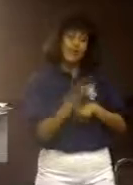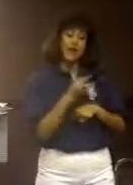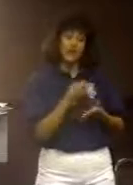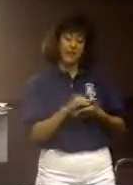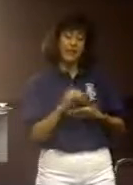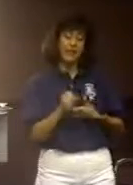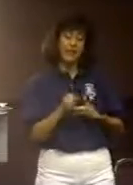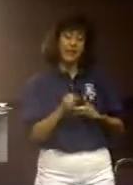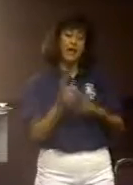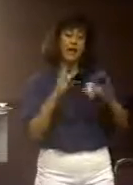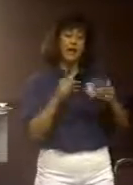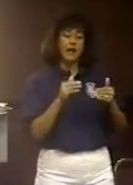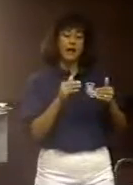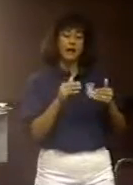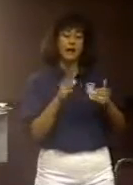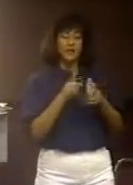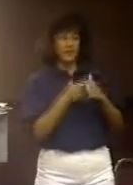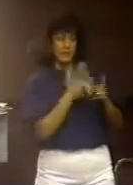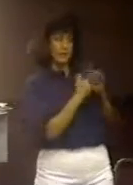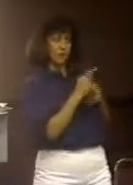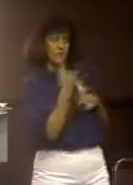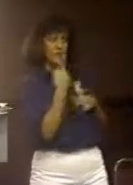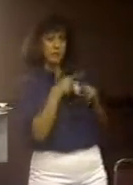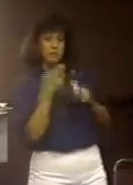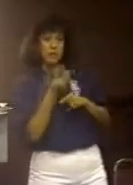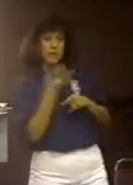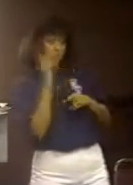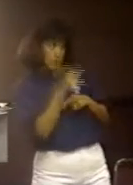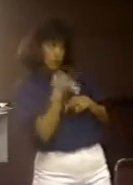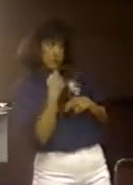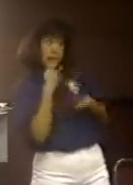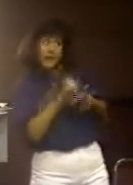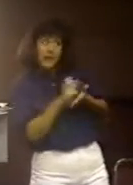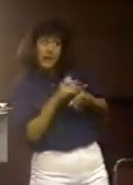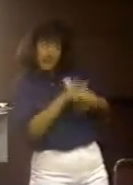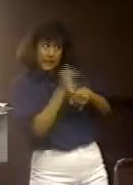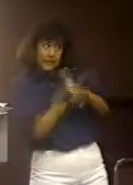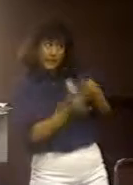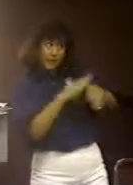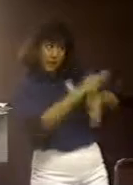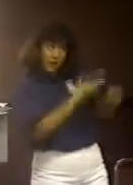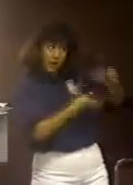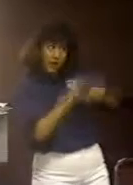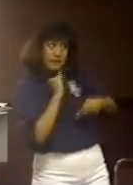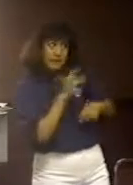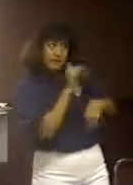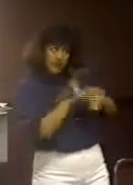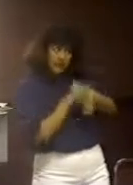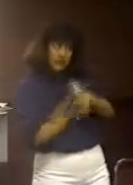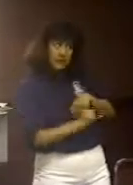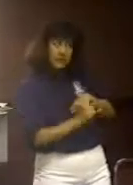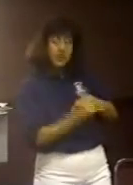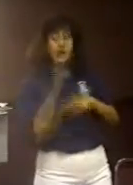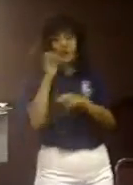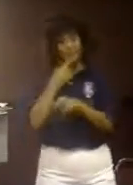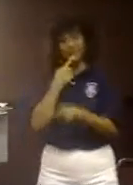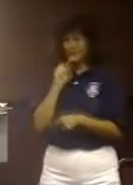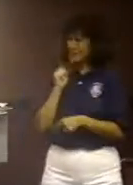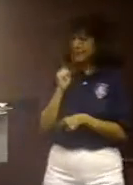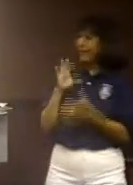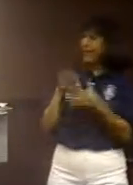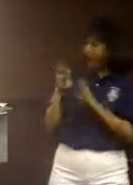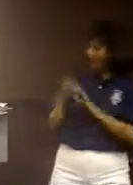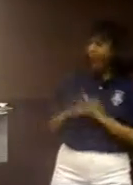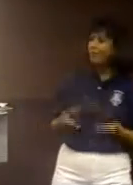and that's how. And then someone says to him, well, would you say that English on your hands is English? And he says, of